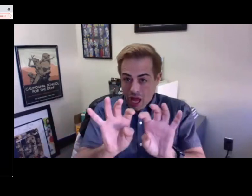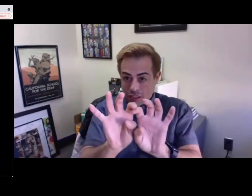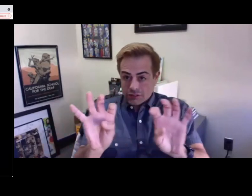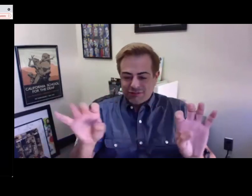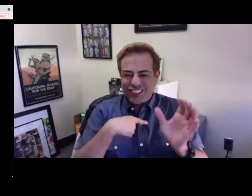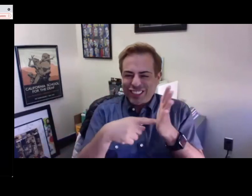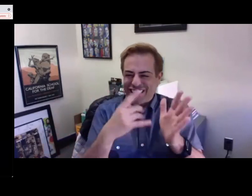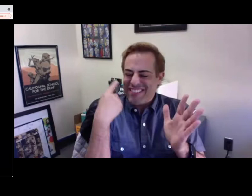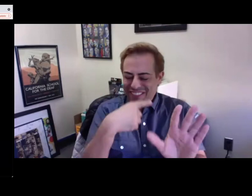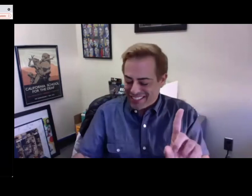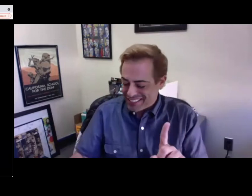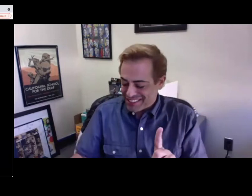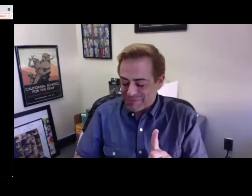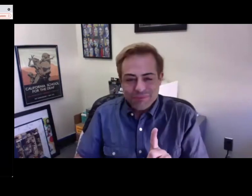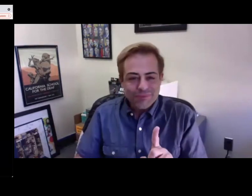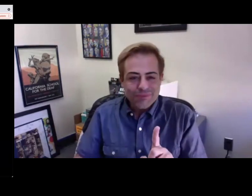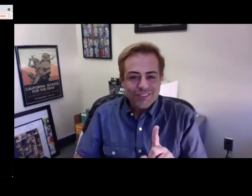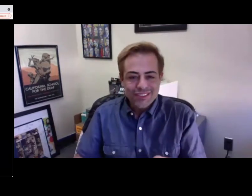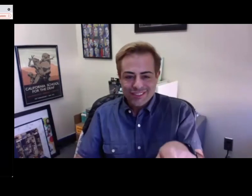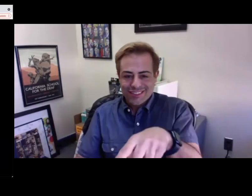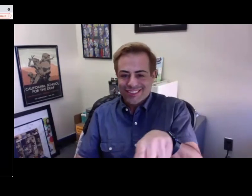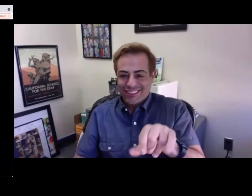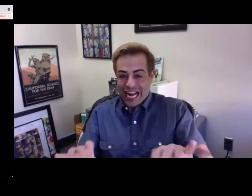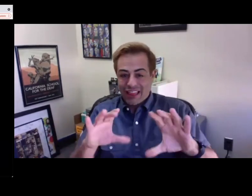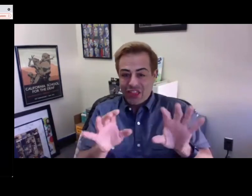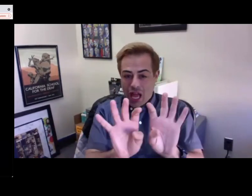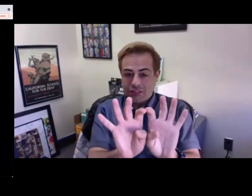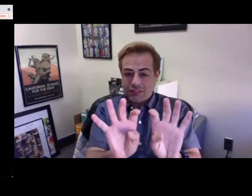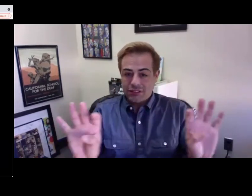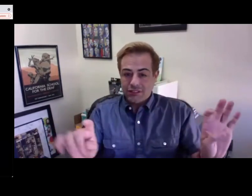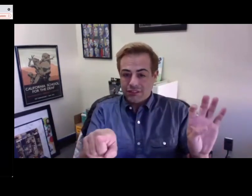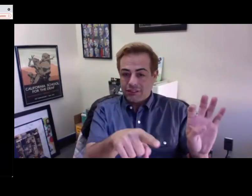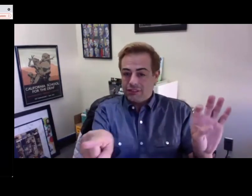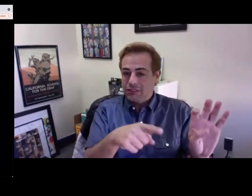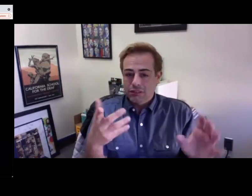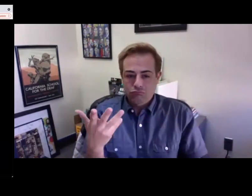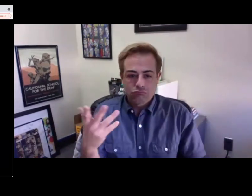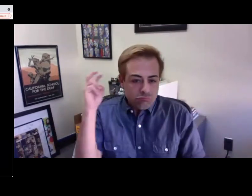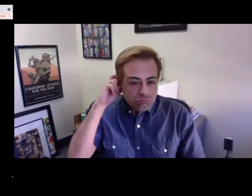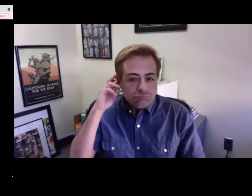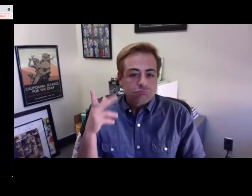and it's just really fascinating. Let me show you like their faces.